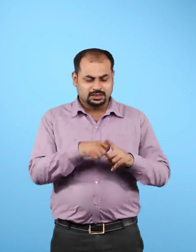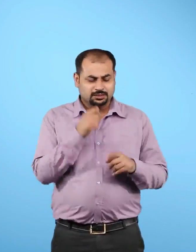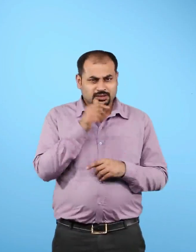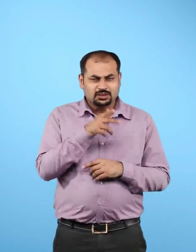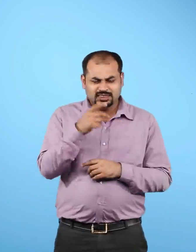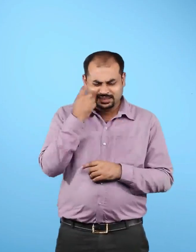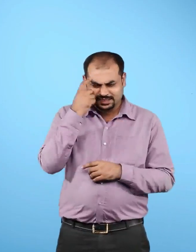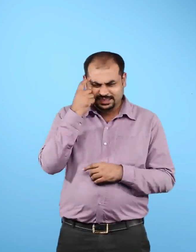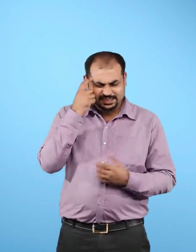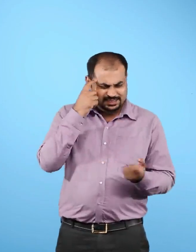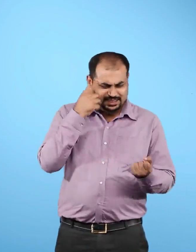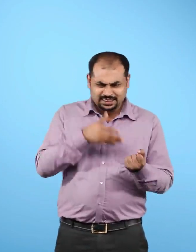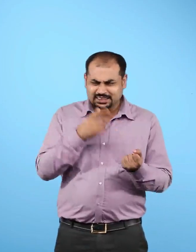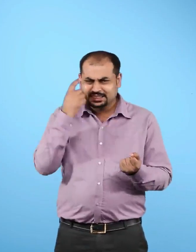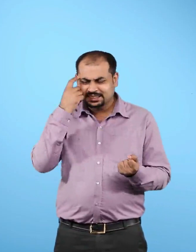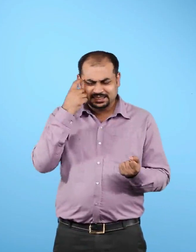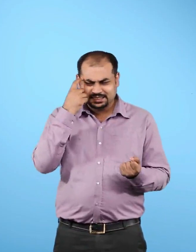Kannan looks a little puzzled.